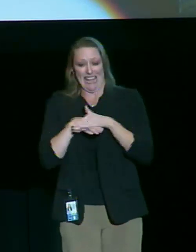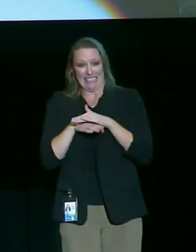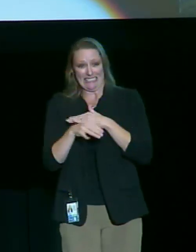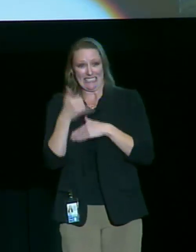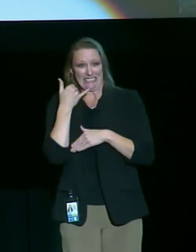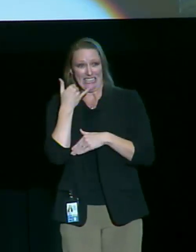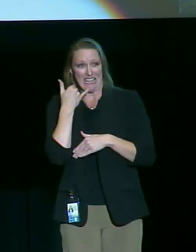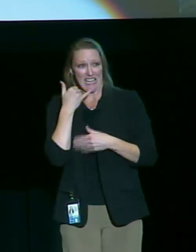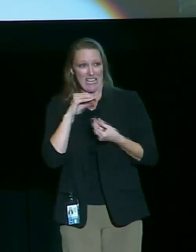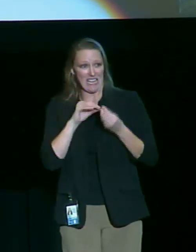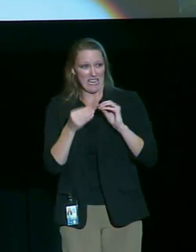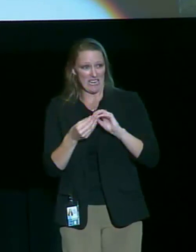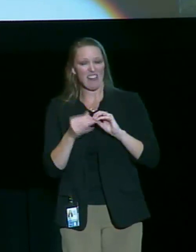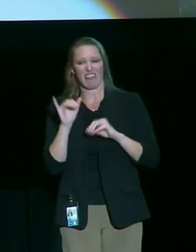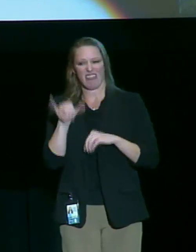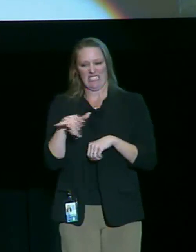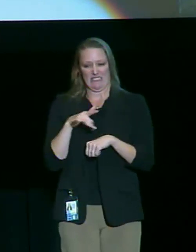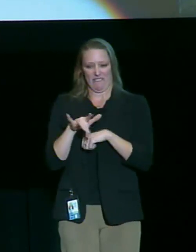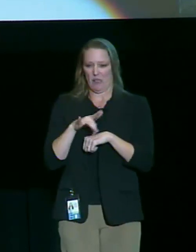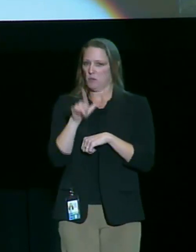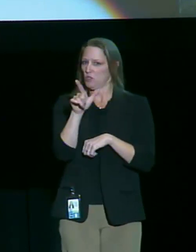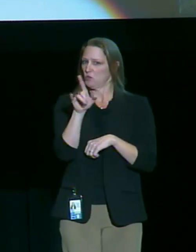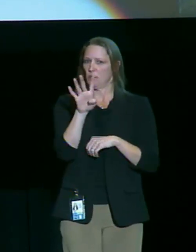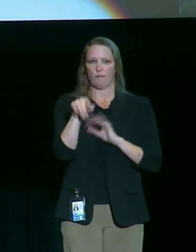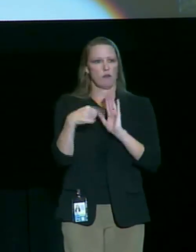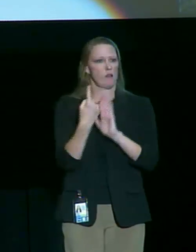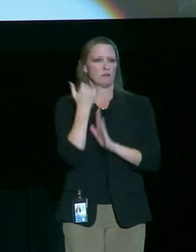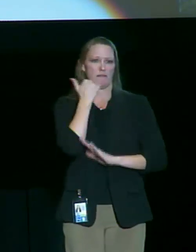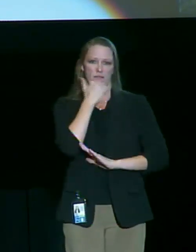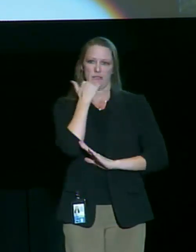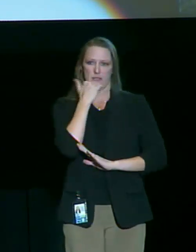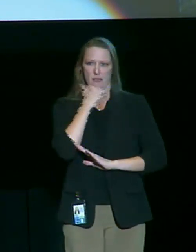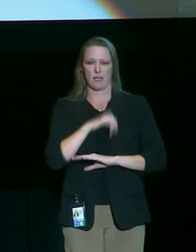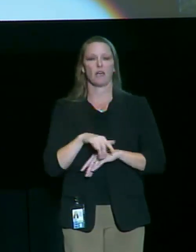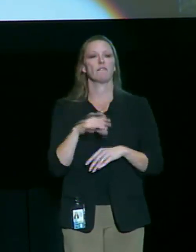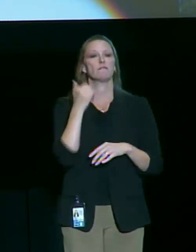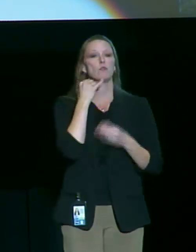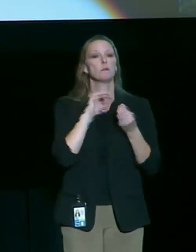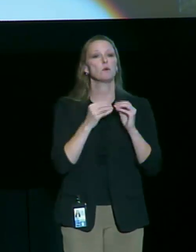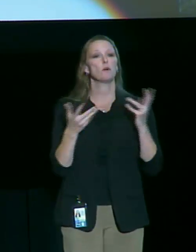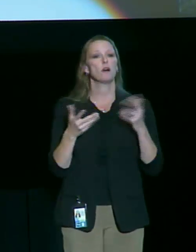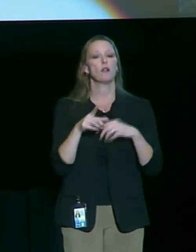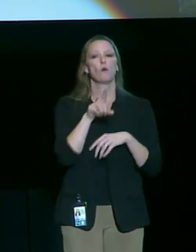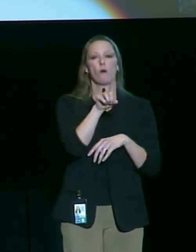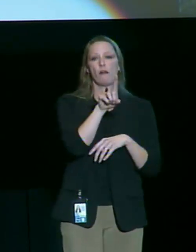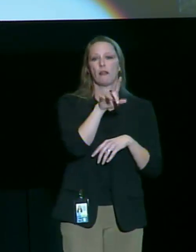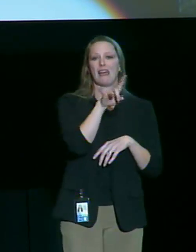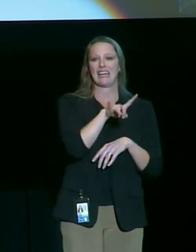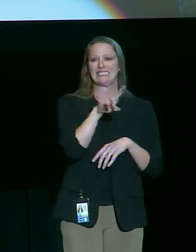Line, which is available 24 hours a day at